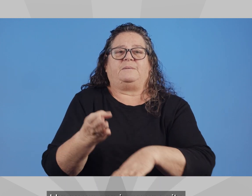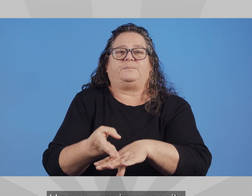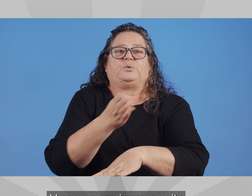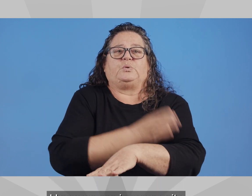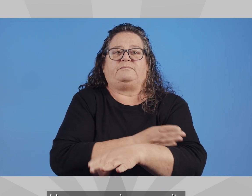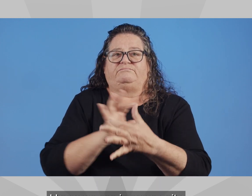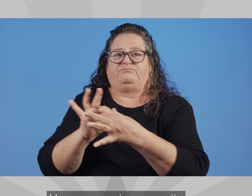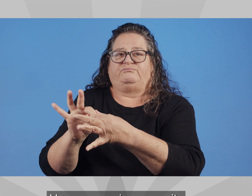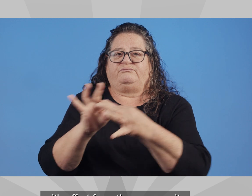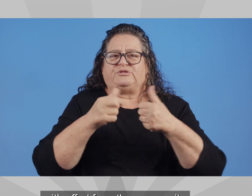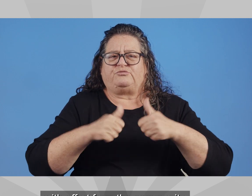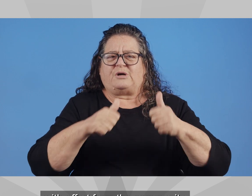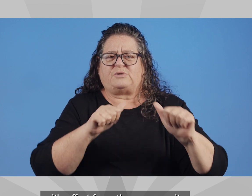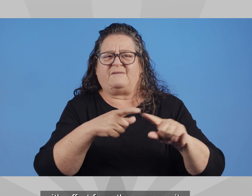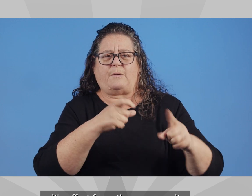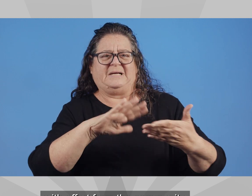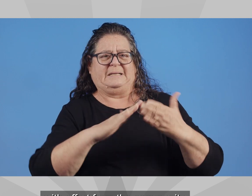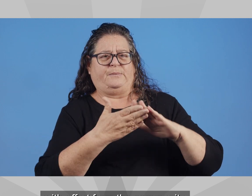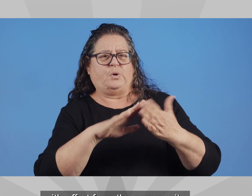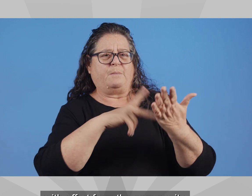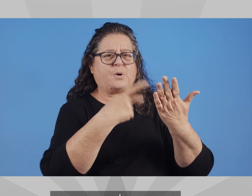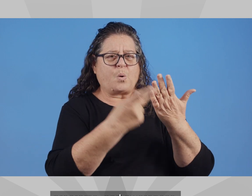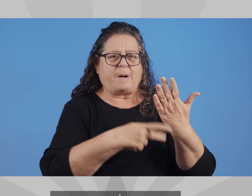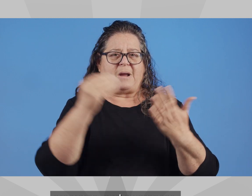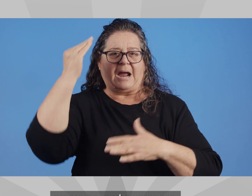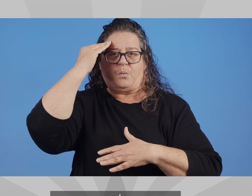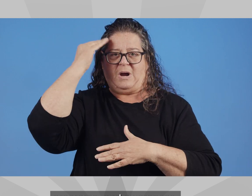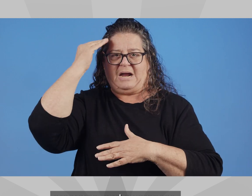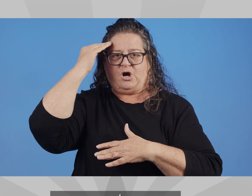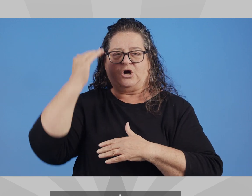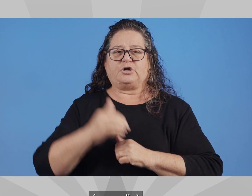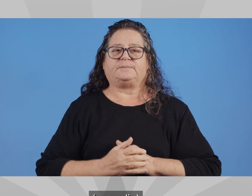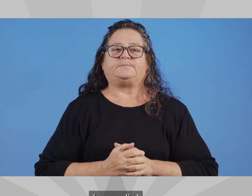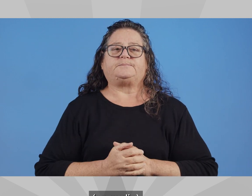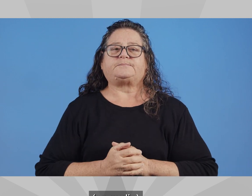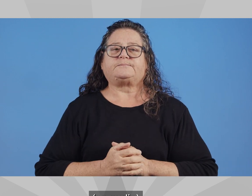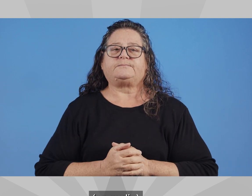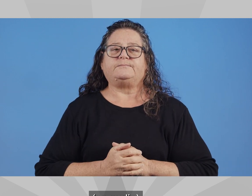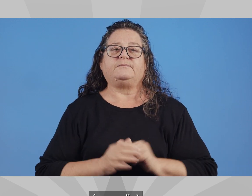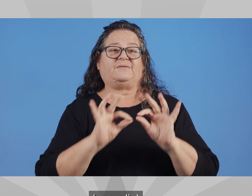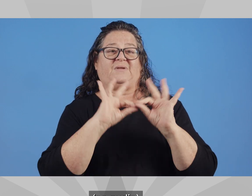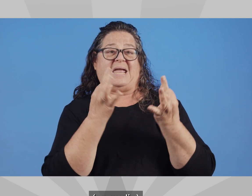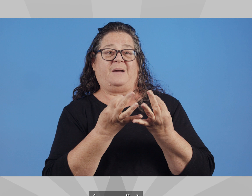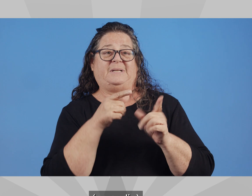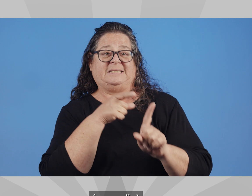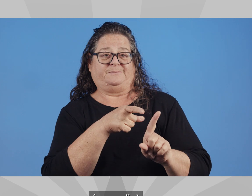I know we can improve unity with effort from the community, programs, and awareness.